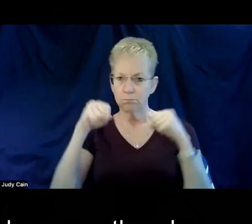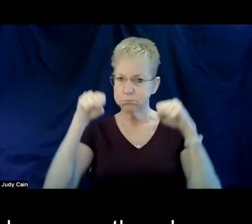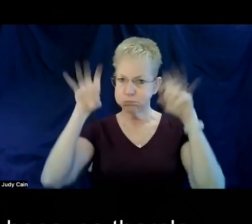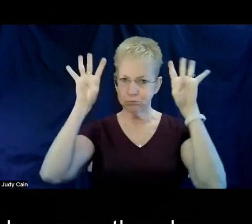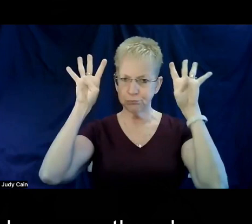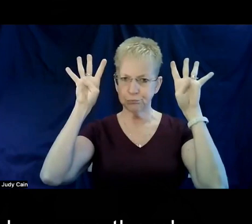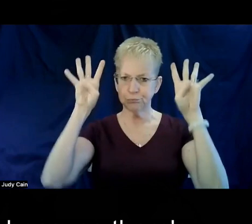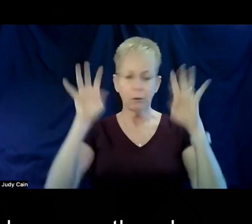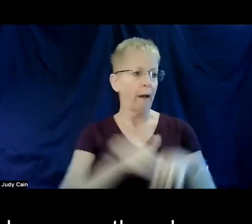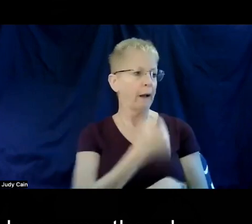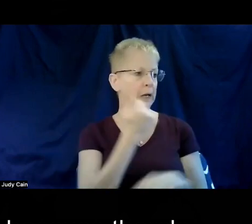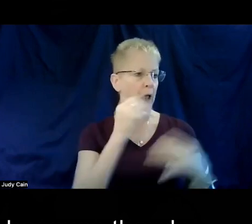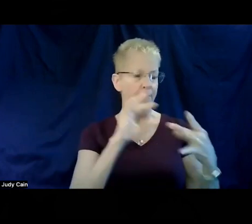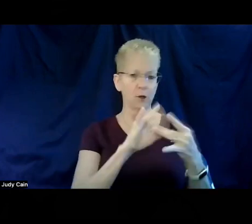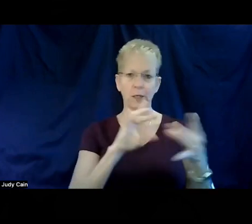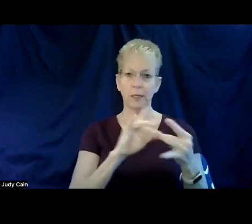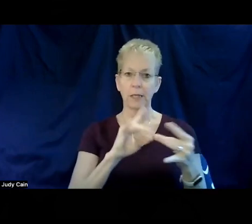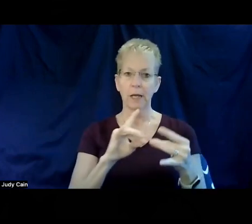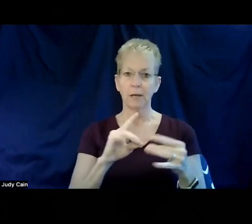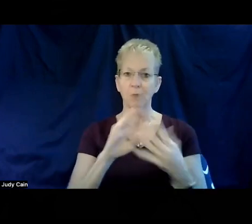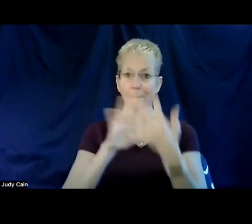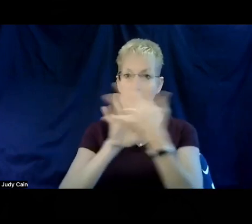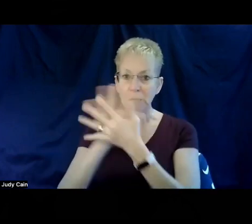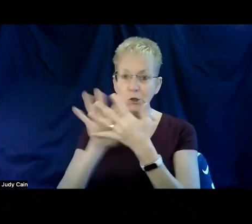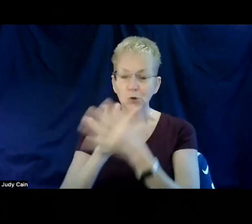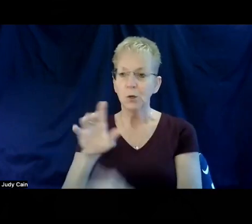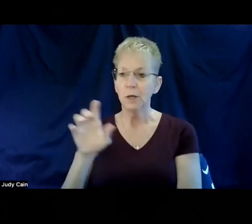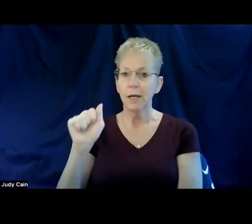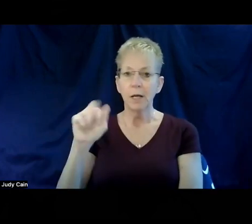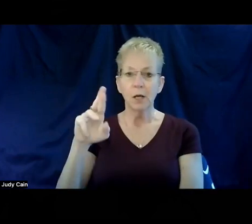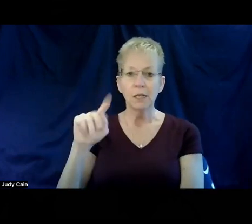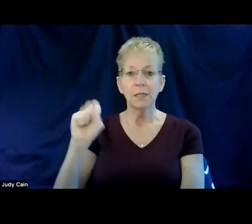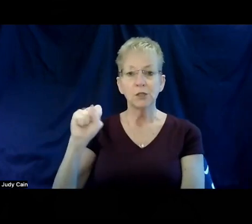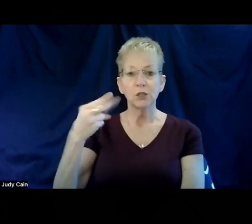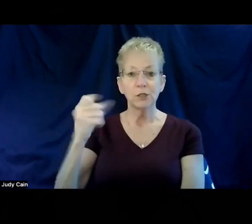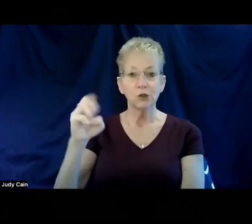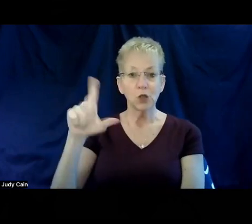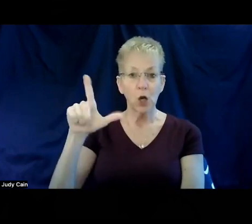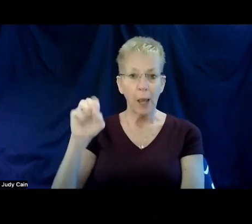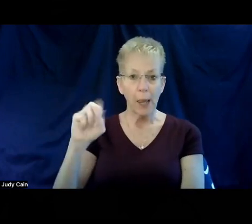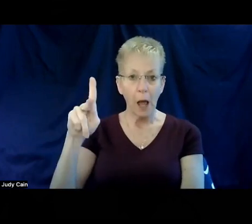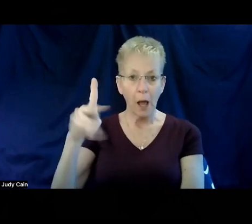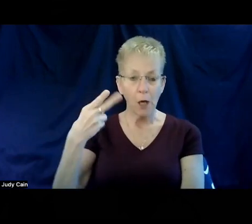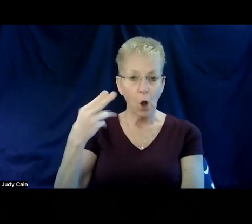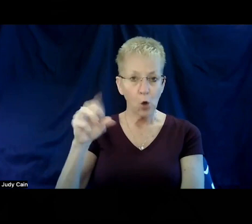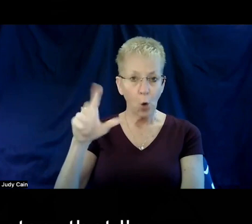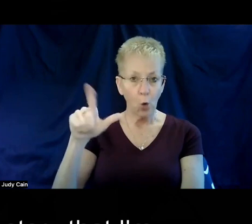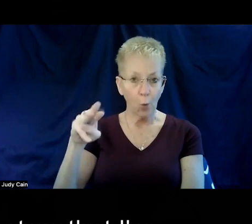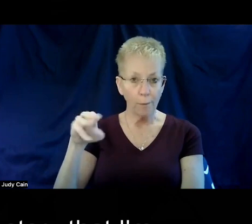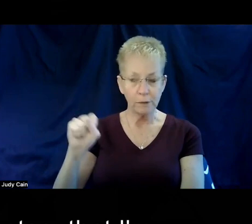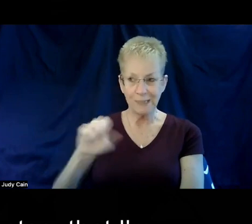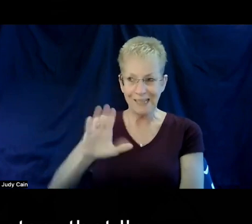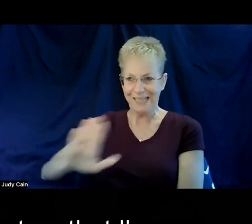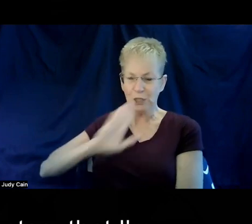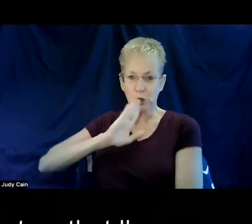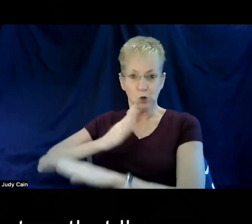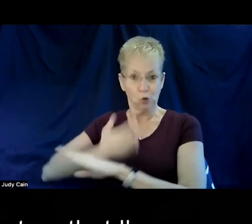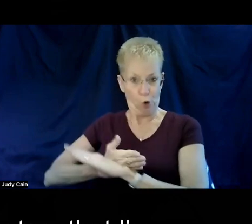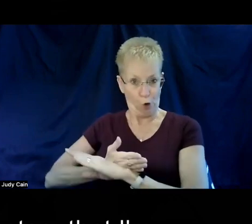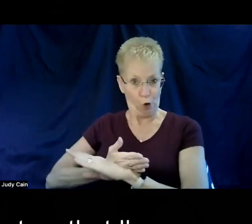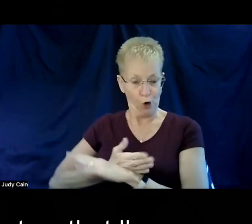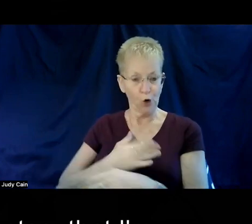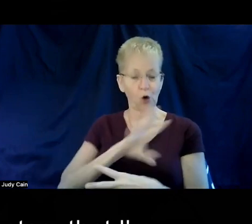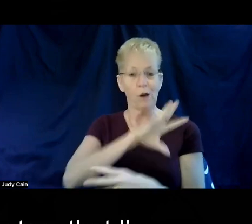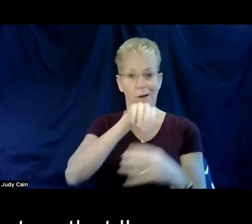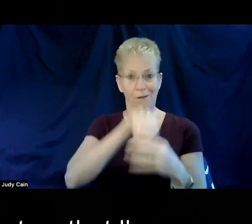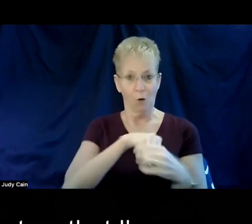another connection to the golden age of mysteries. We've got Sir Arthur Conan Doyle's daughter. So she's part of